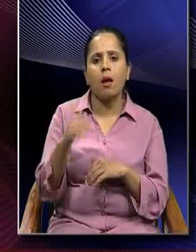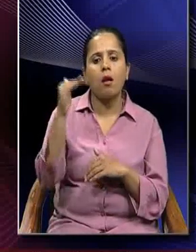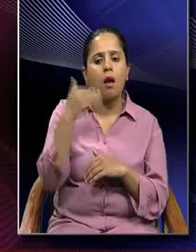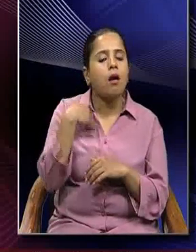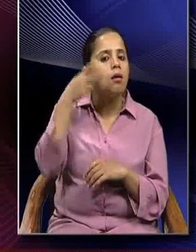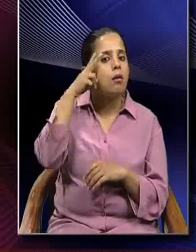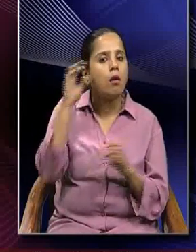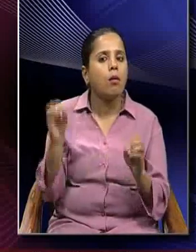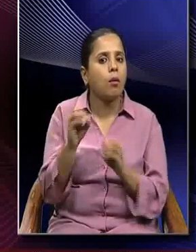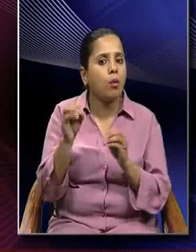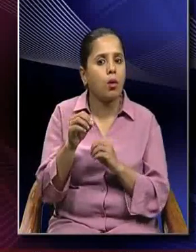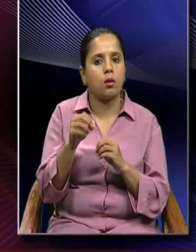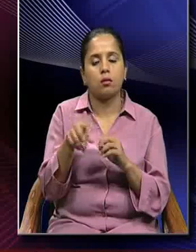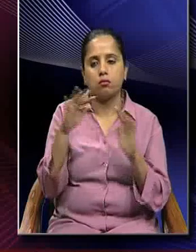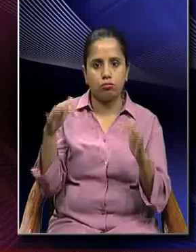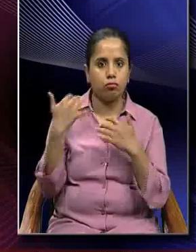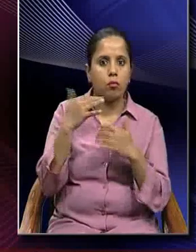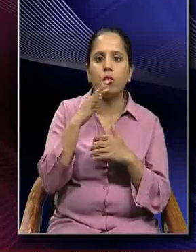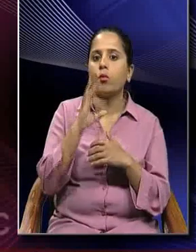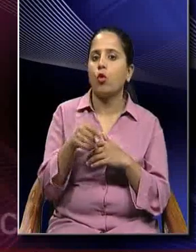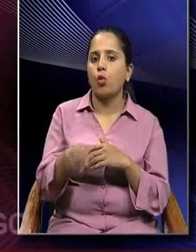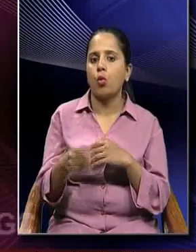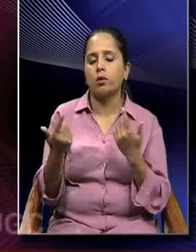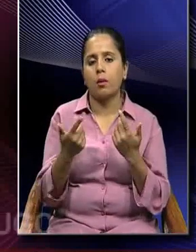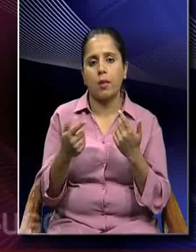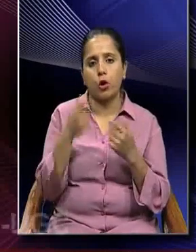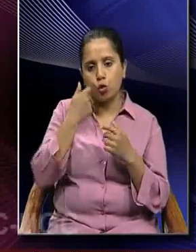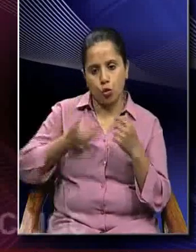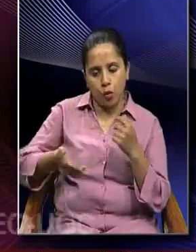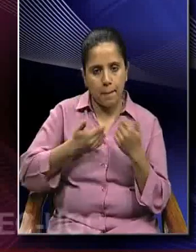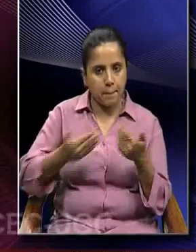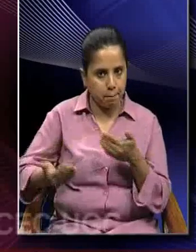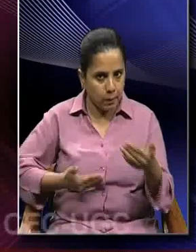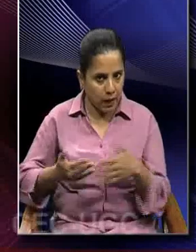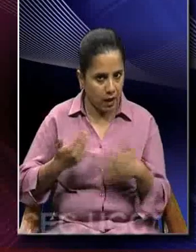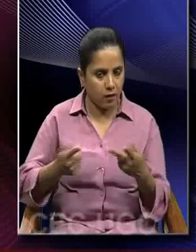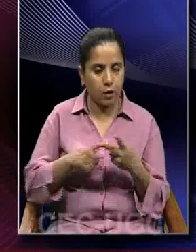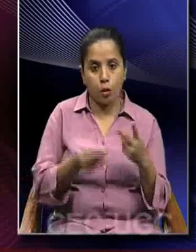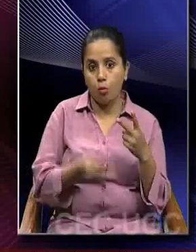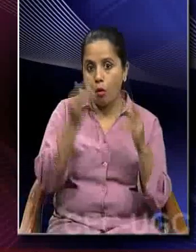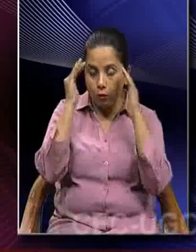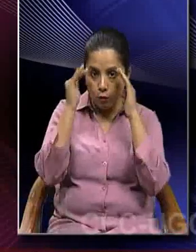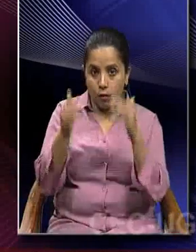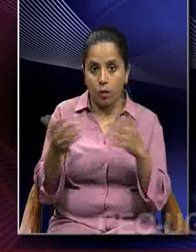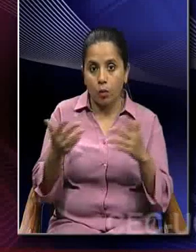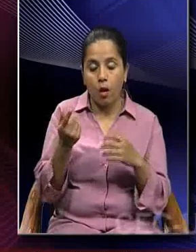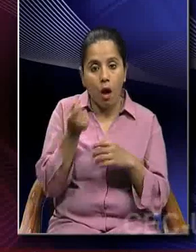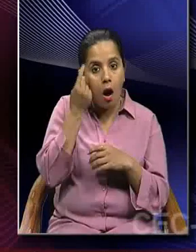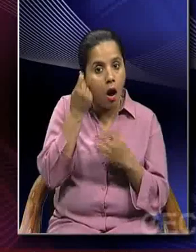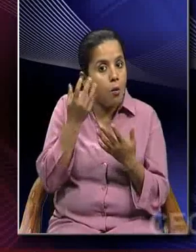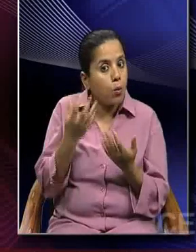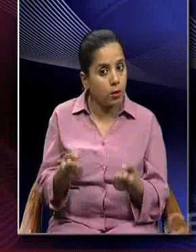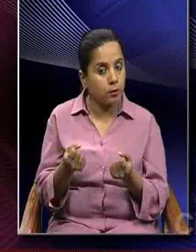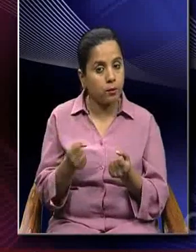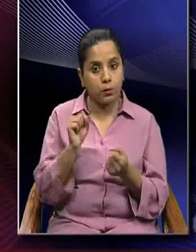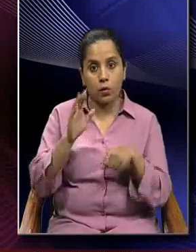concerned with drawing general conclusions about human behavior, and they are more concerned with understanding